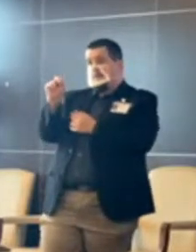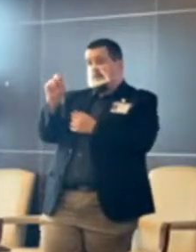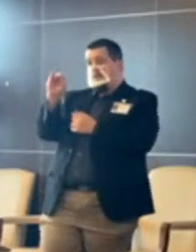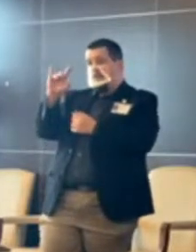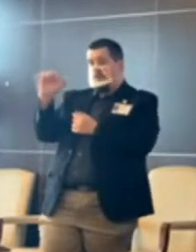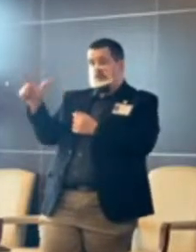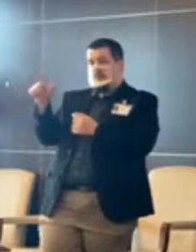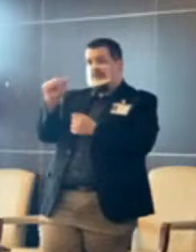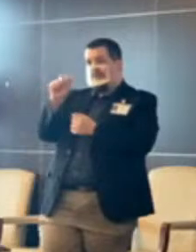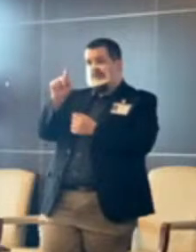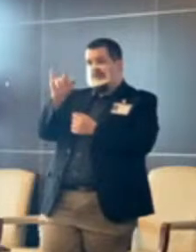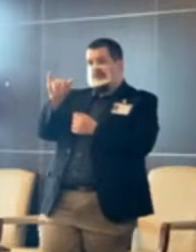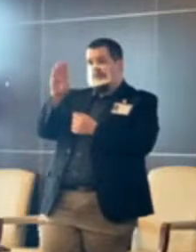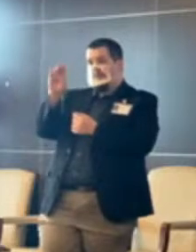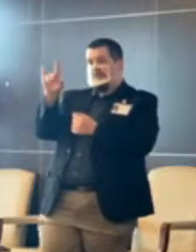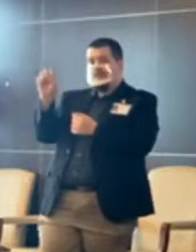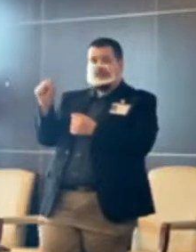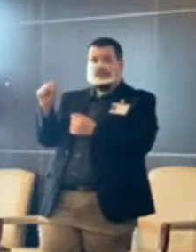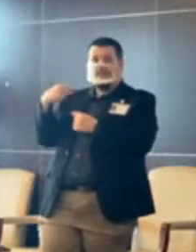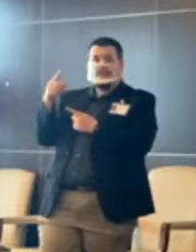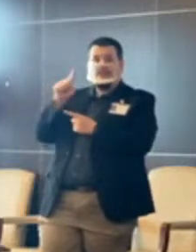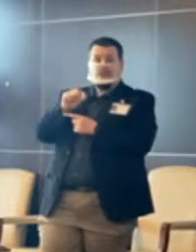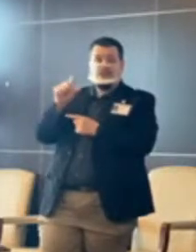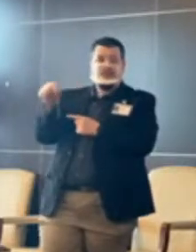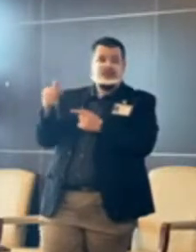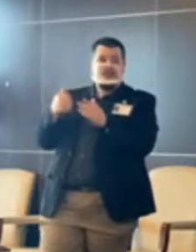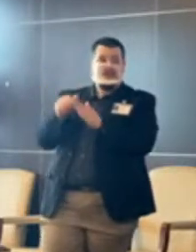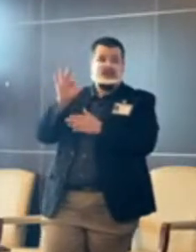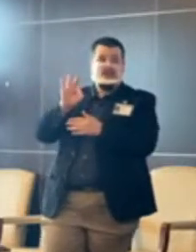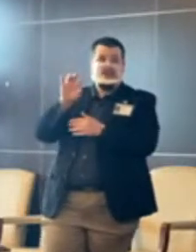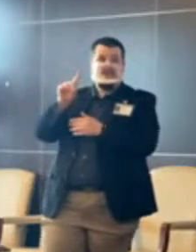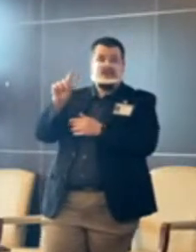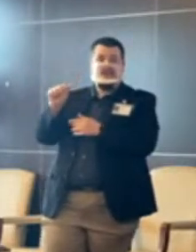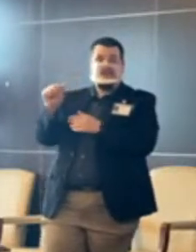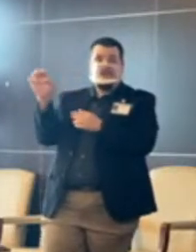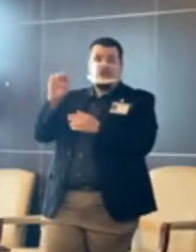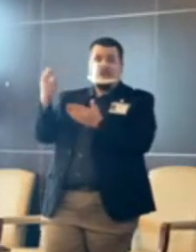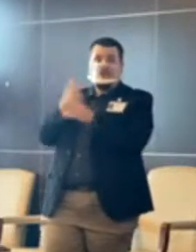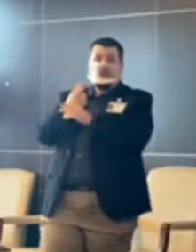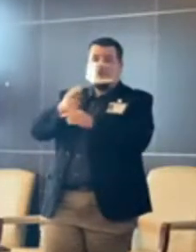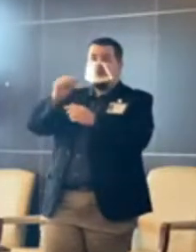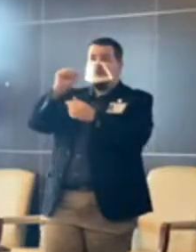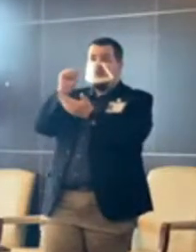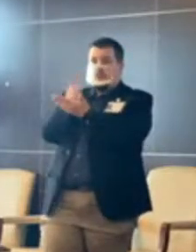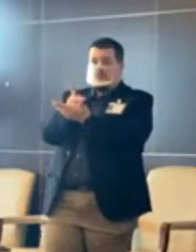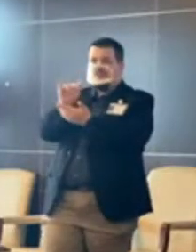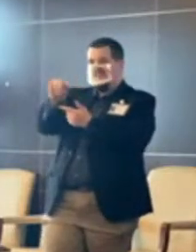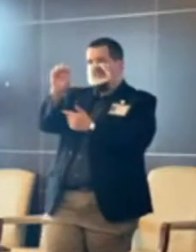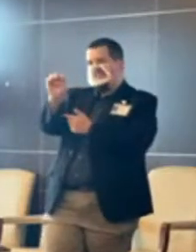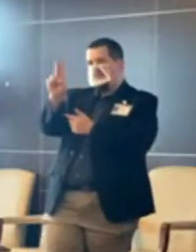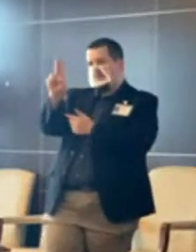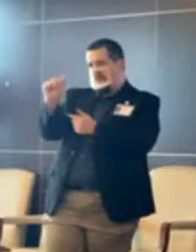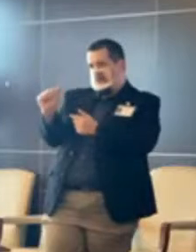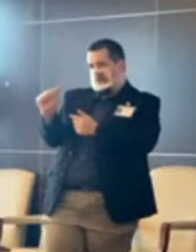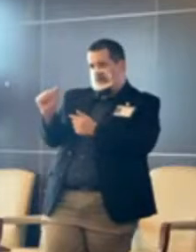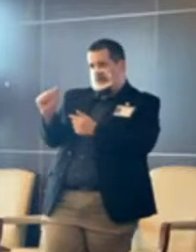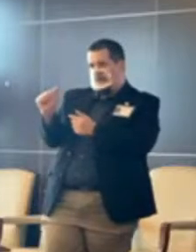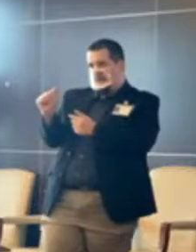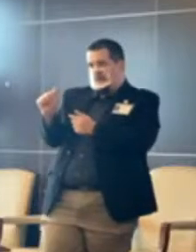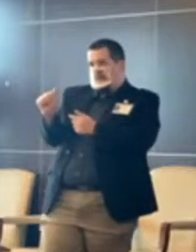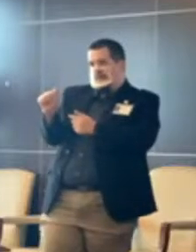became available in December of 2020 under an FDA emergency use authorization, or that EUA. It's the